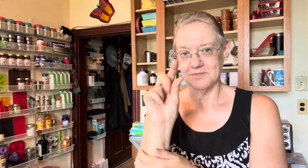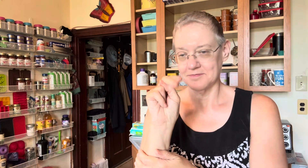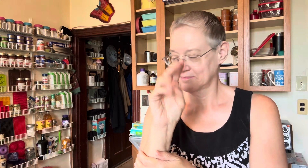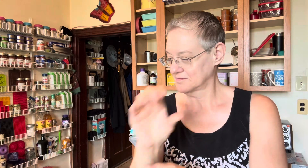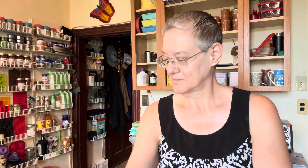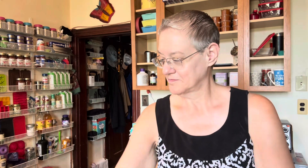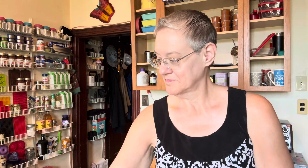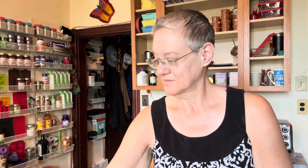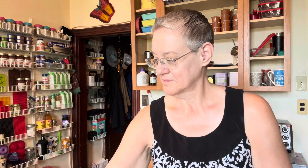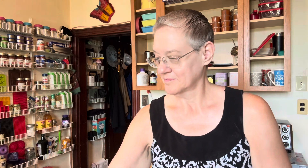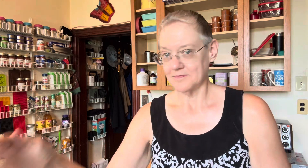0.2 grams of net carbs.